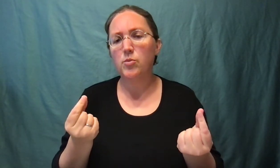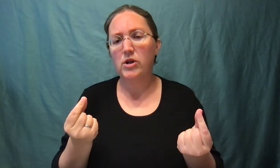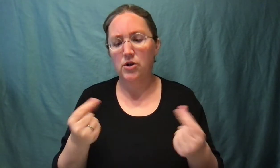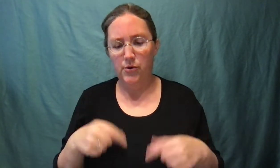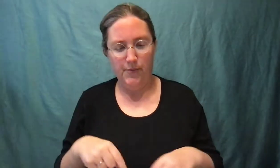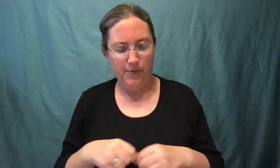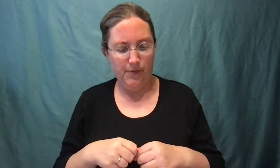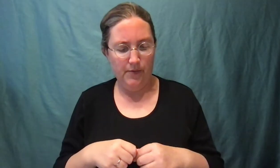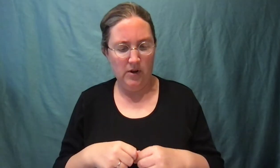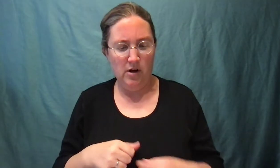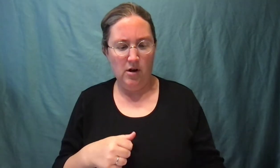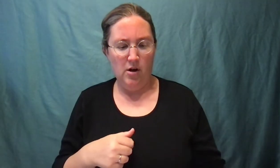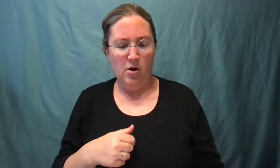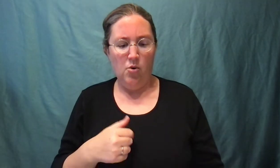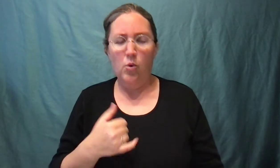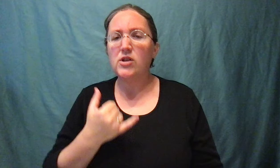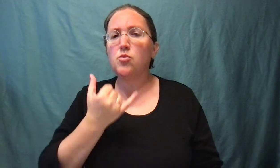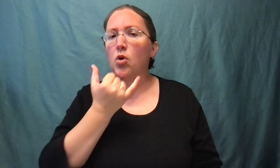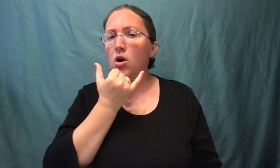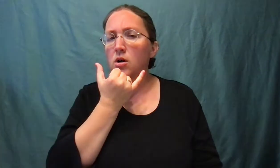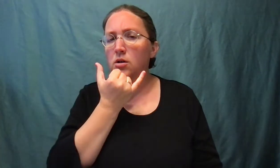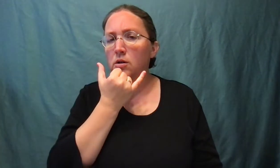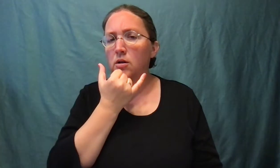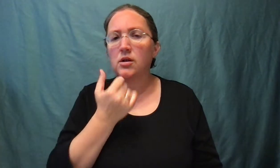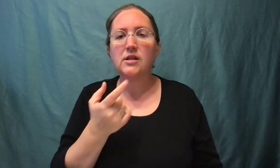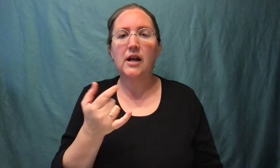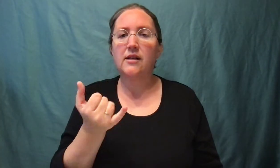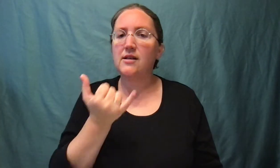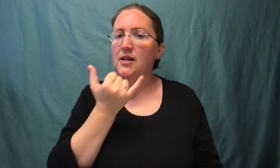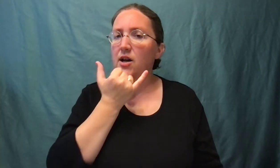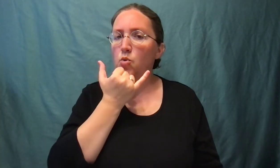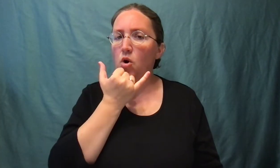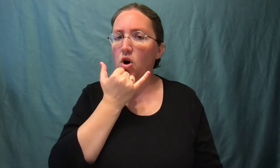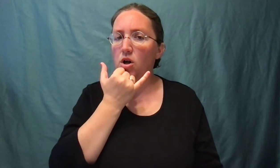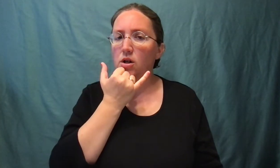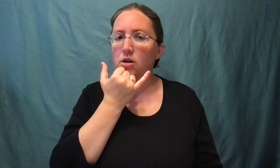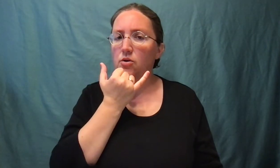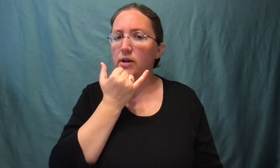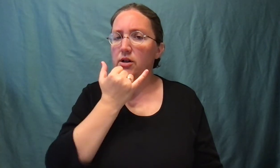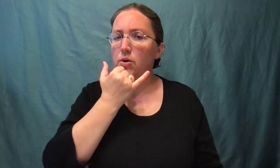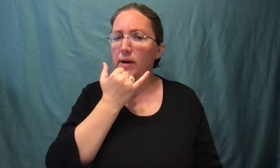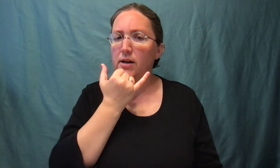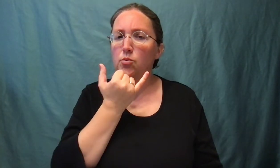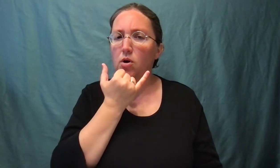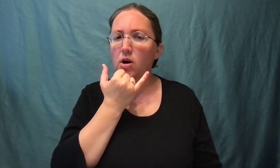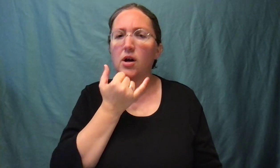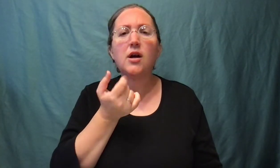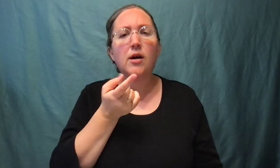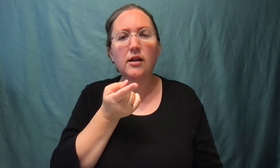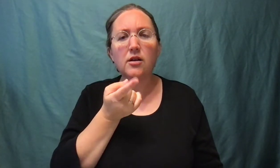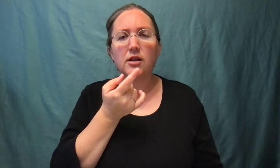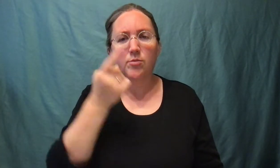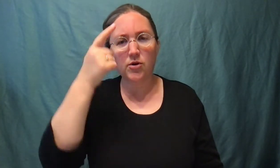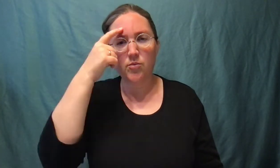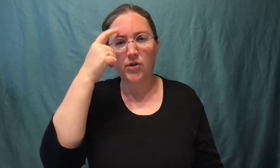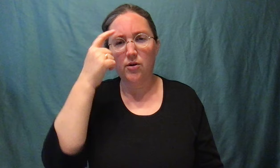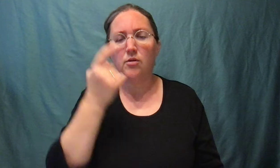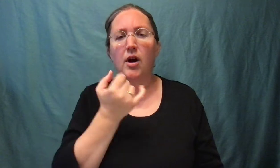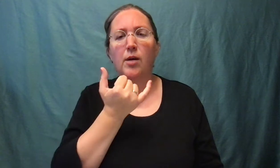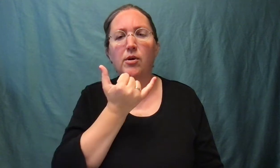do? What's wrong? Sign the sign wrong or incorrect, wrong, and look at the person with your eyebrows.